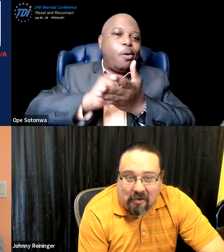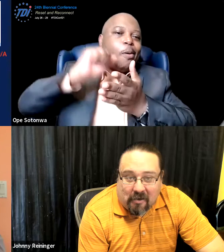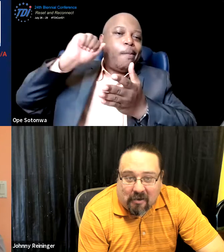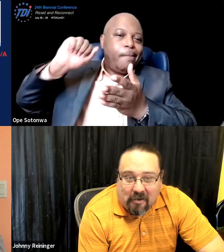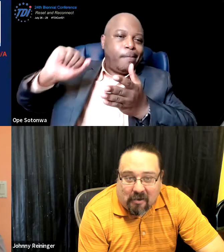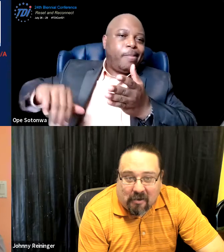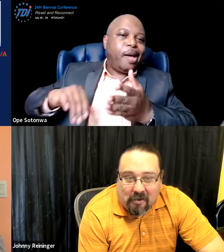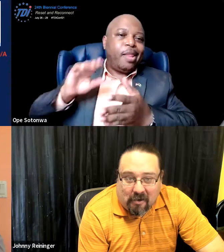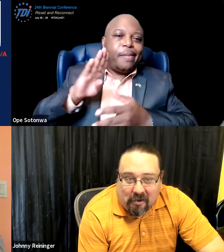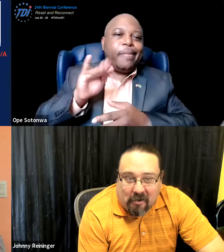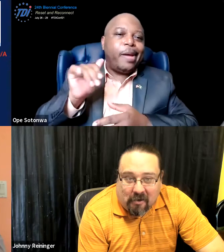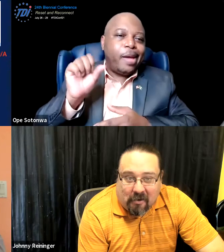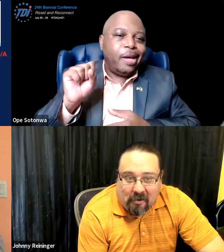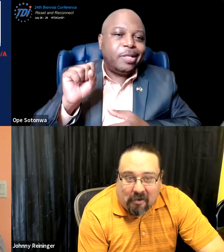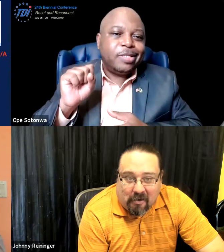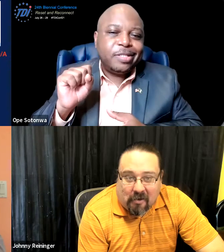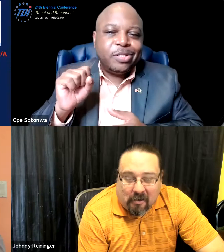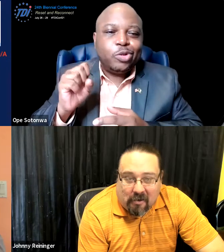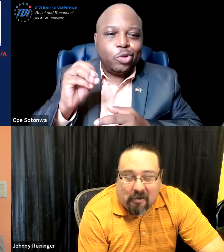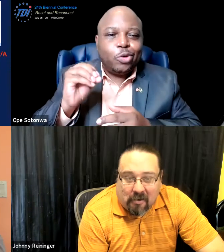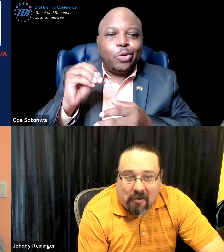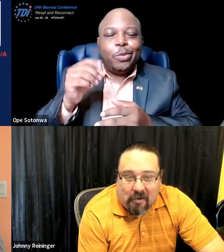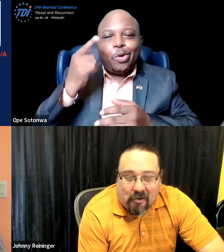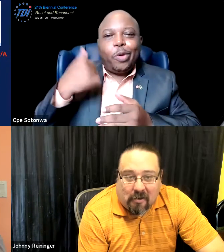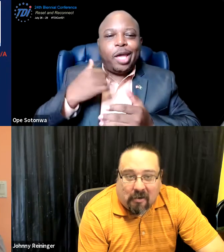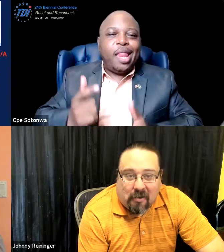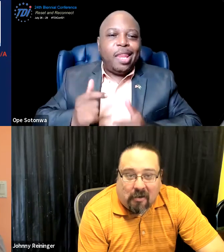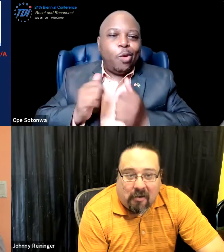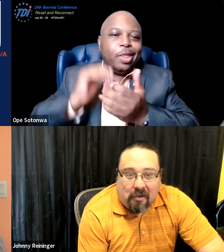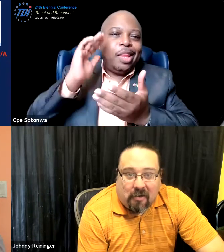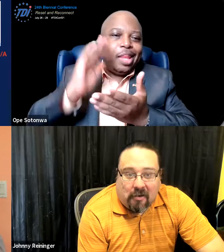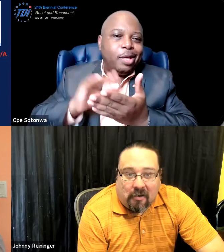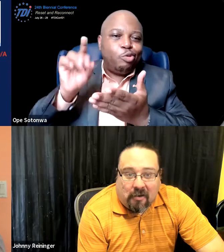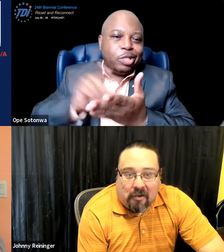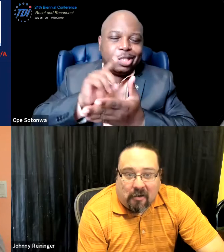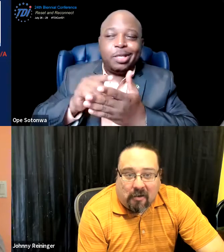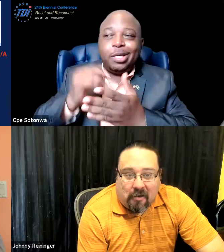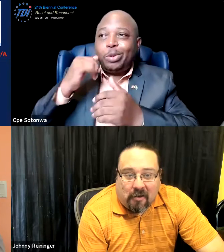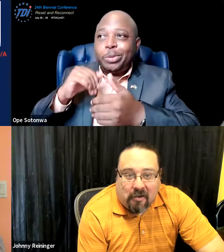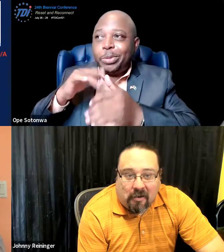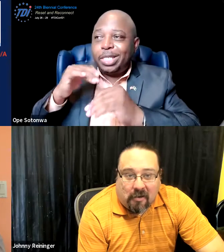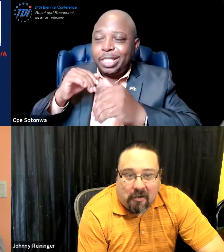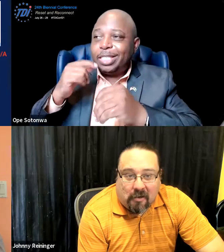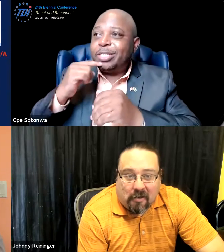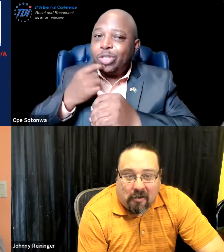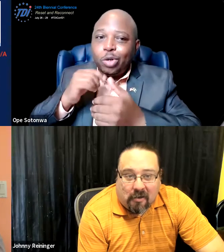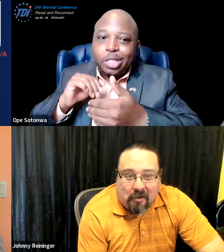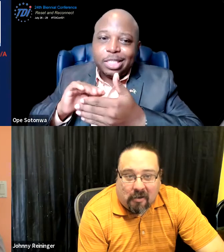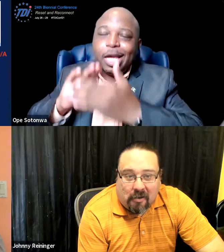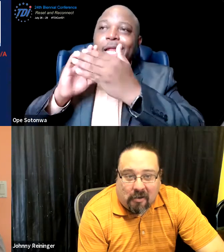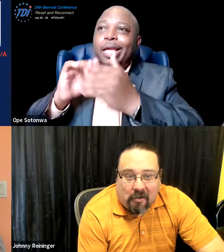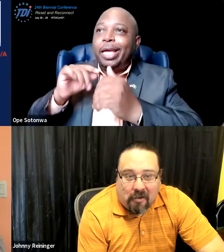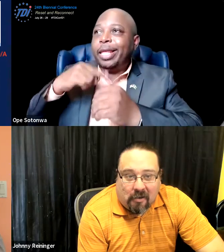just recognize that there is a huge bias, and we have lived